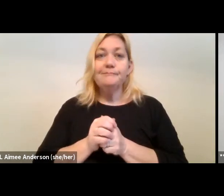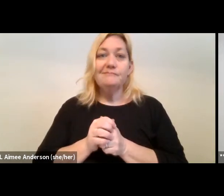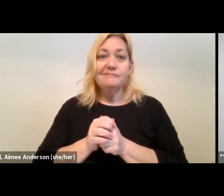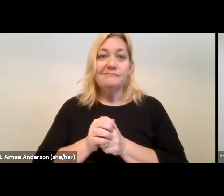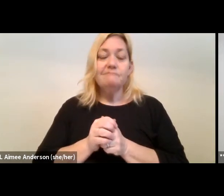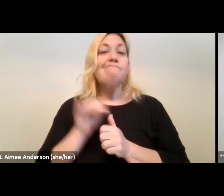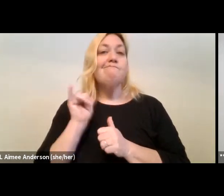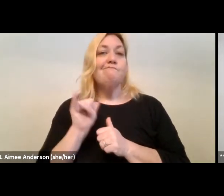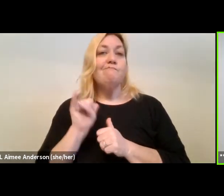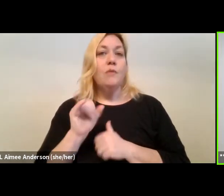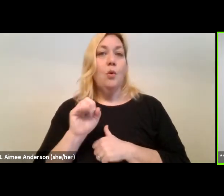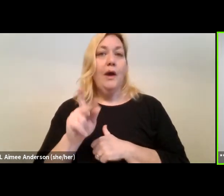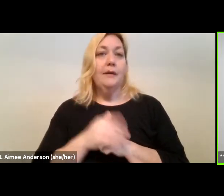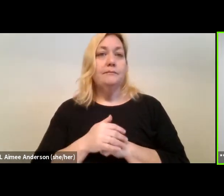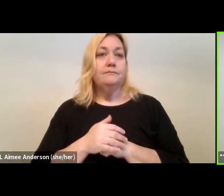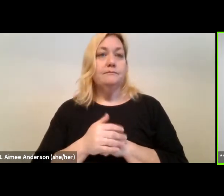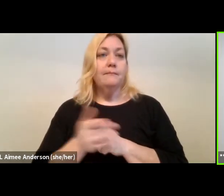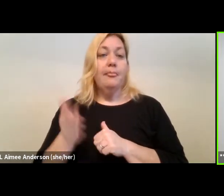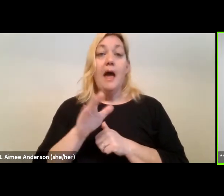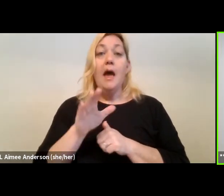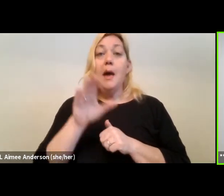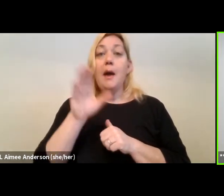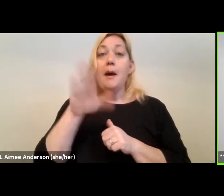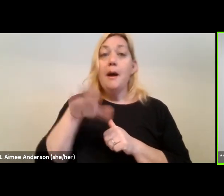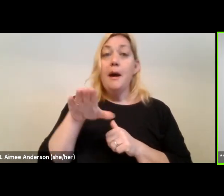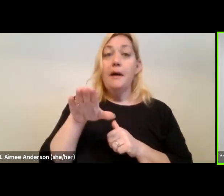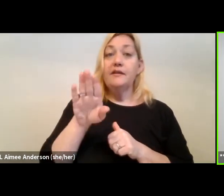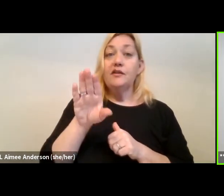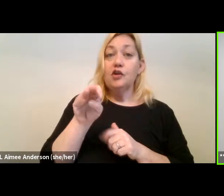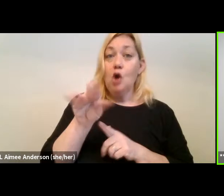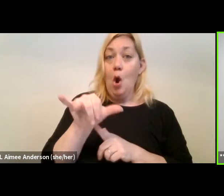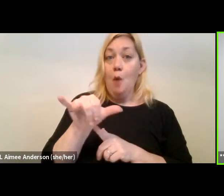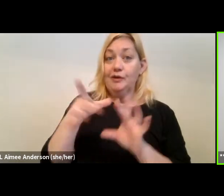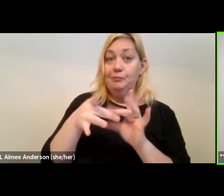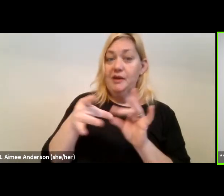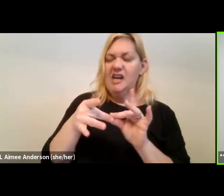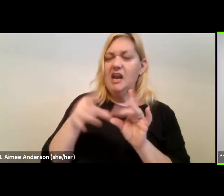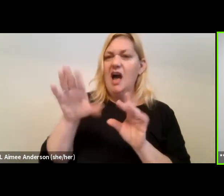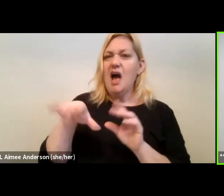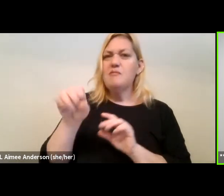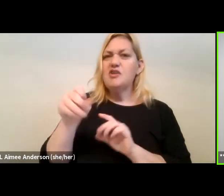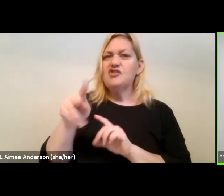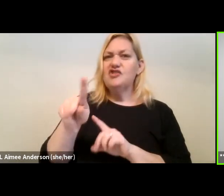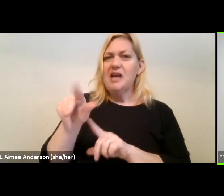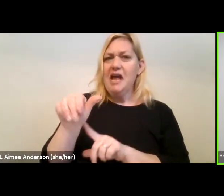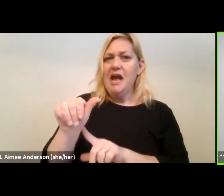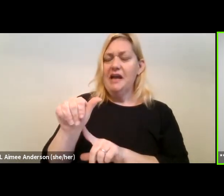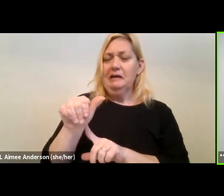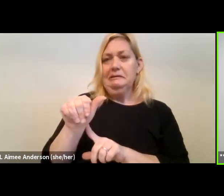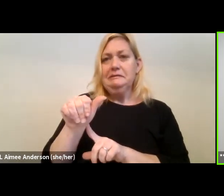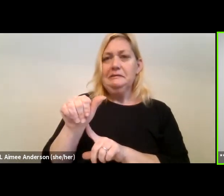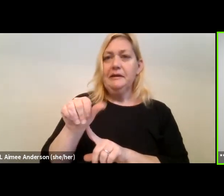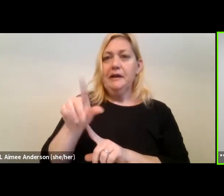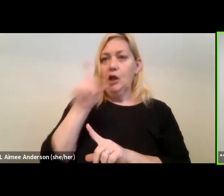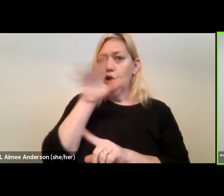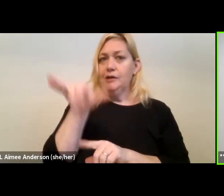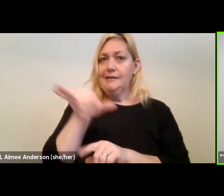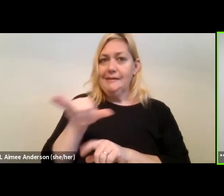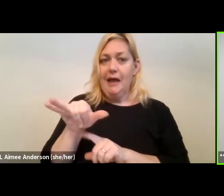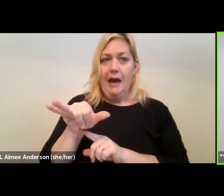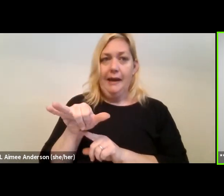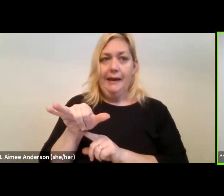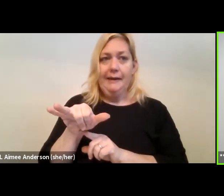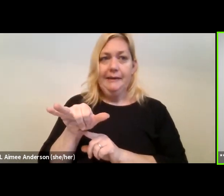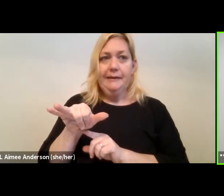Okay. Mr. Shaheda, I would say it appears that unless others identify themselves as